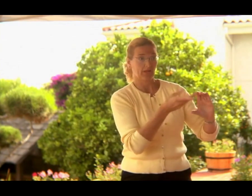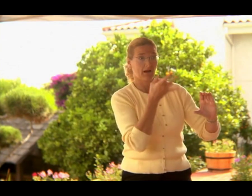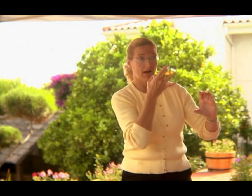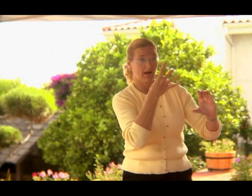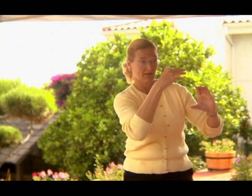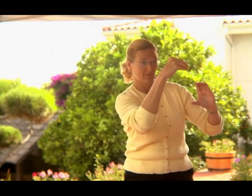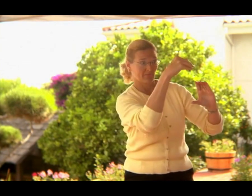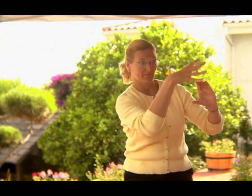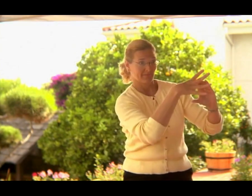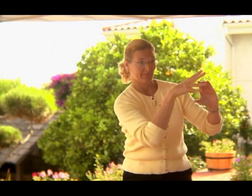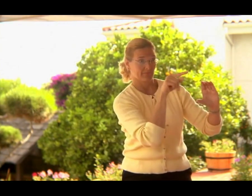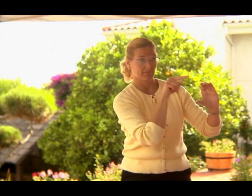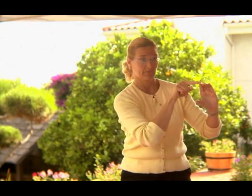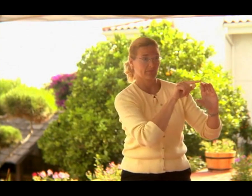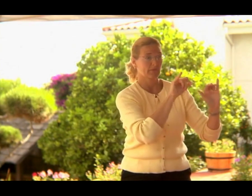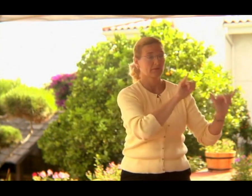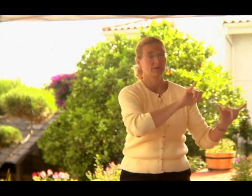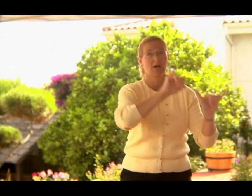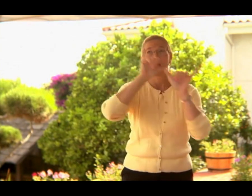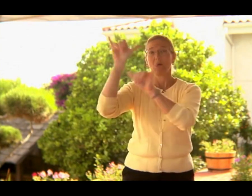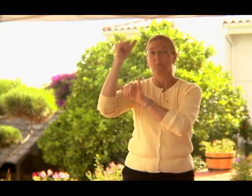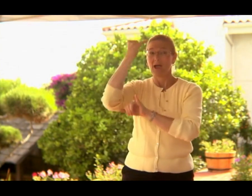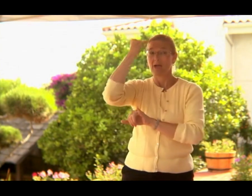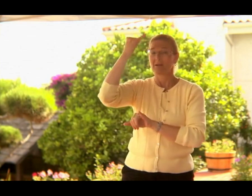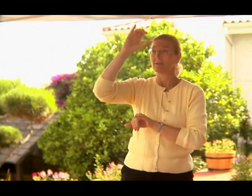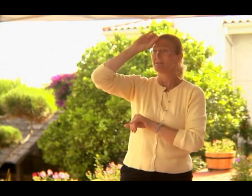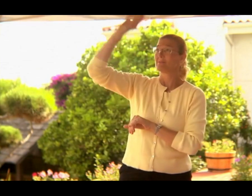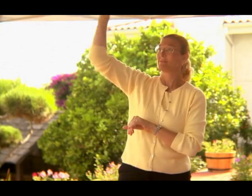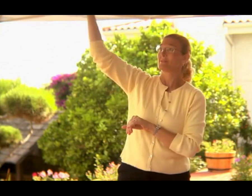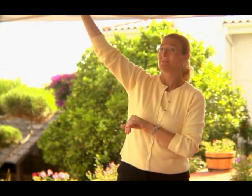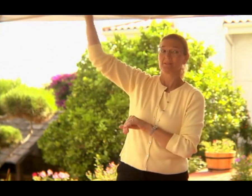Tanning salons use lights that are just like the sun.